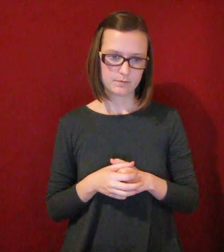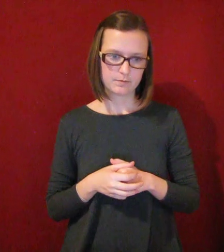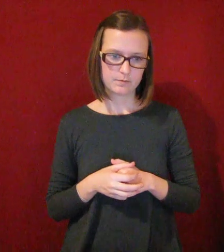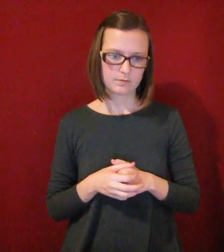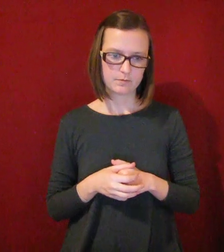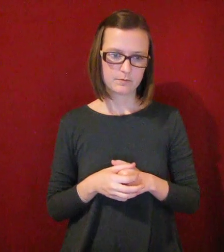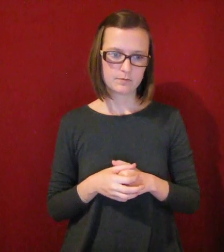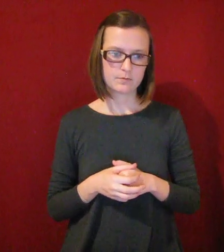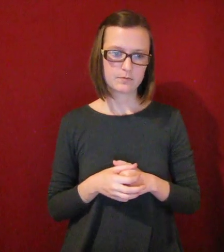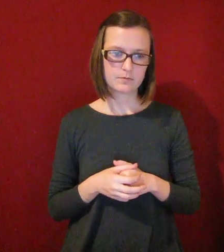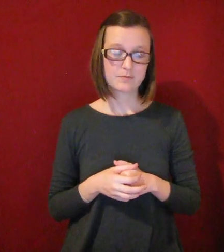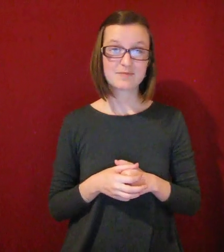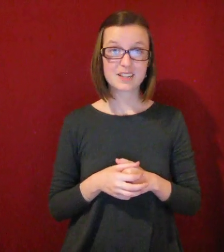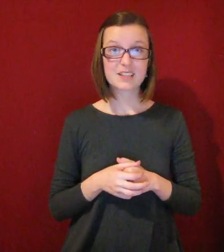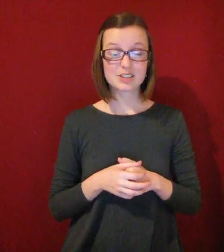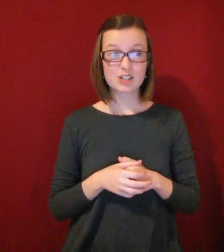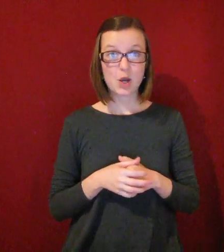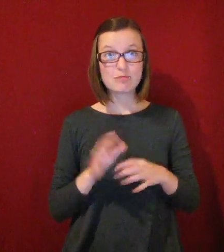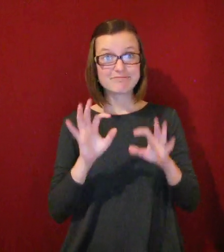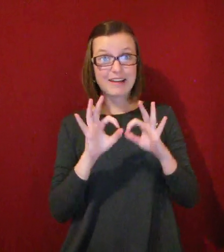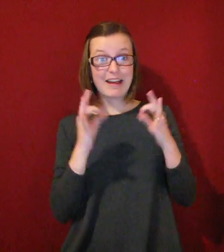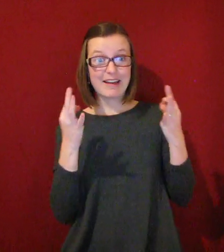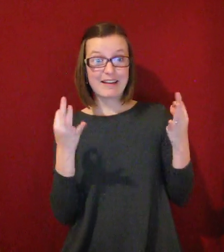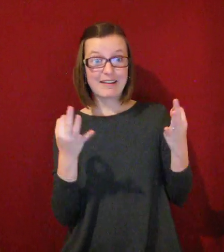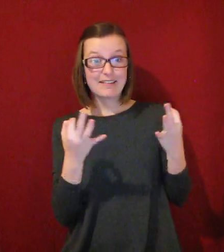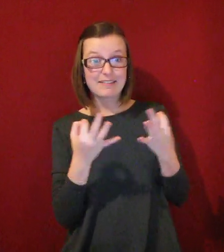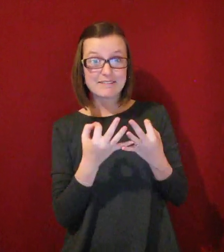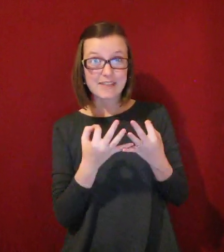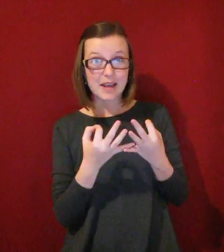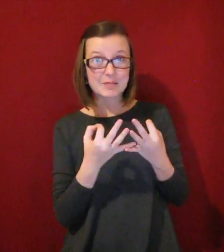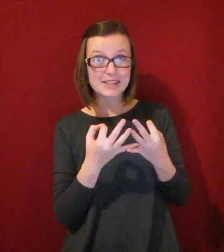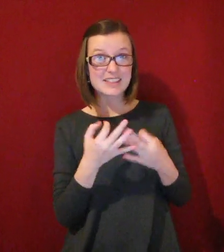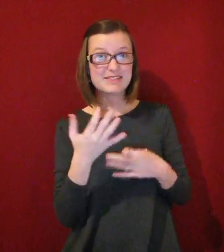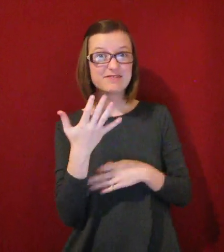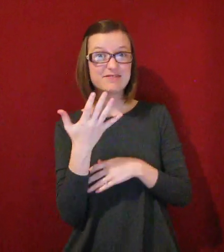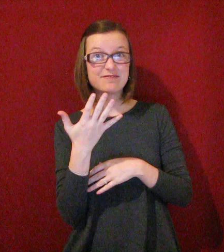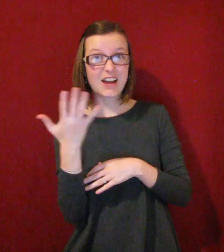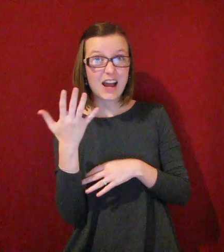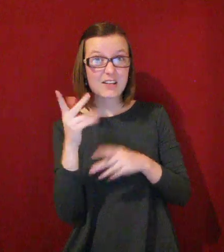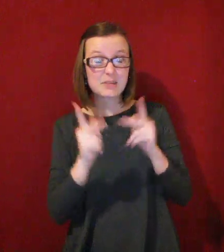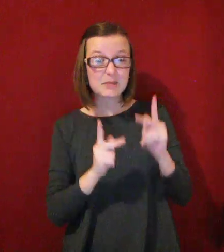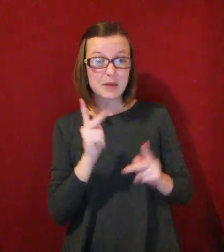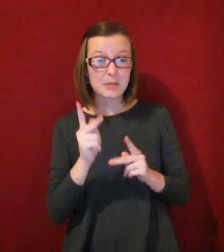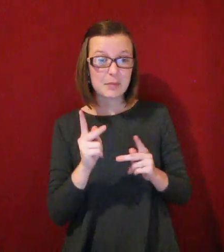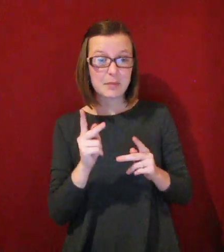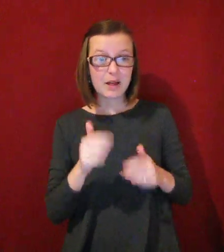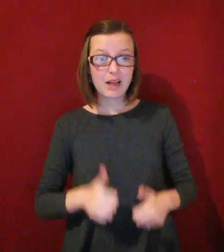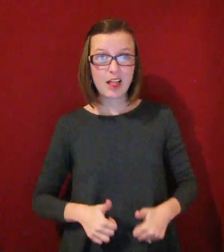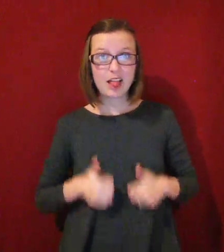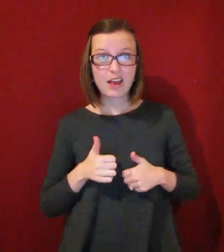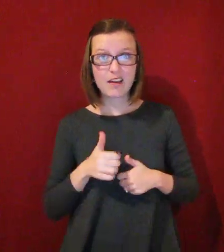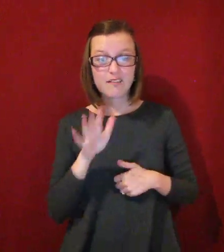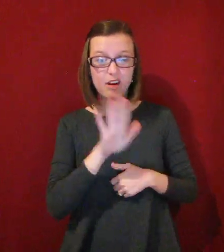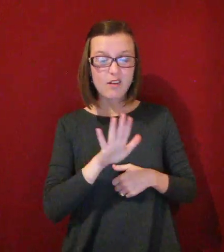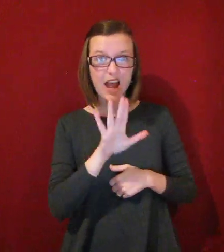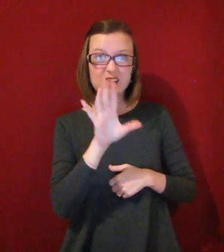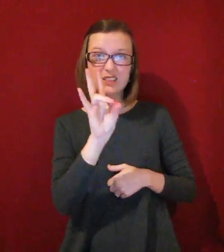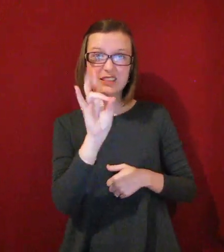And a family of 5 living on a $700 a month income, you may be able to apply for supplemental income as